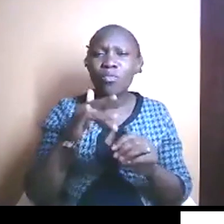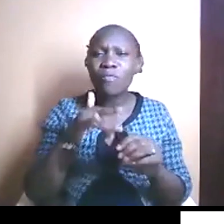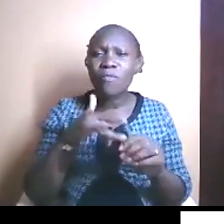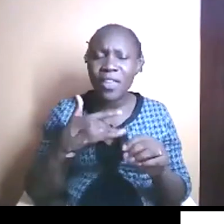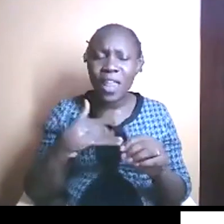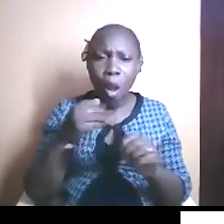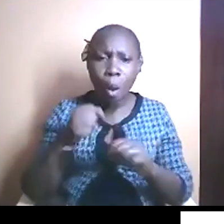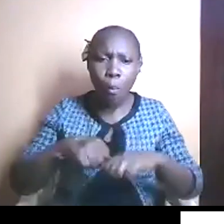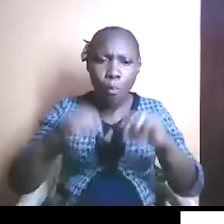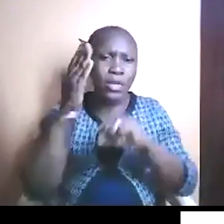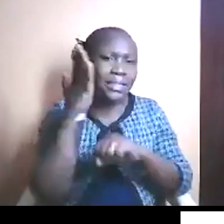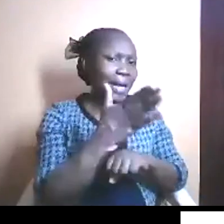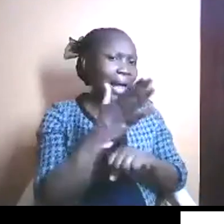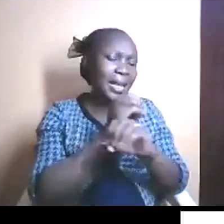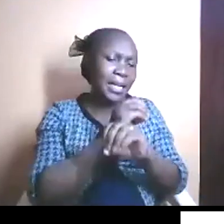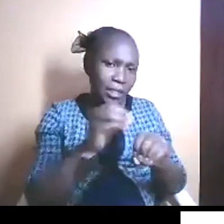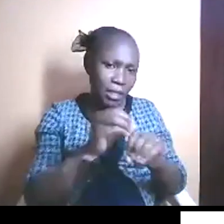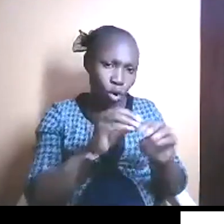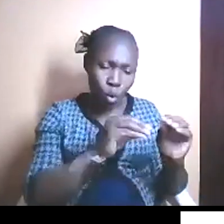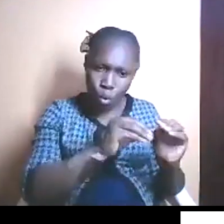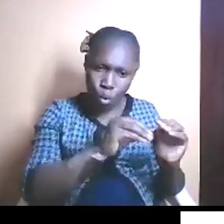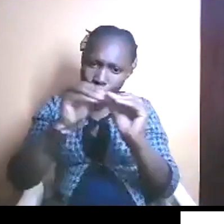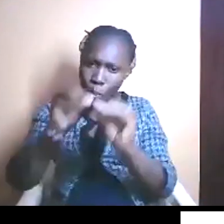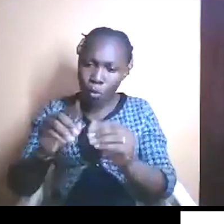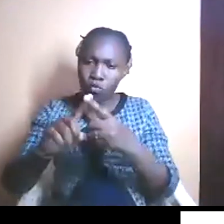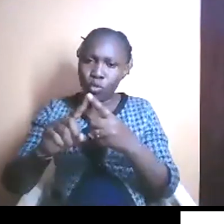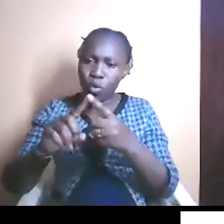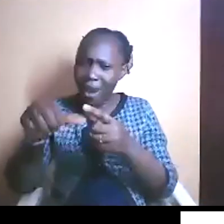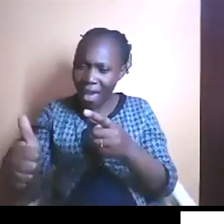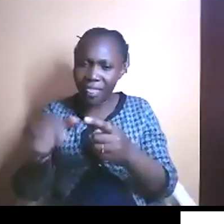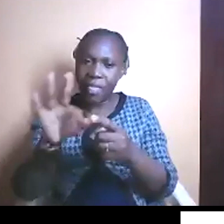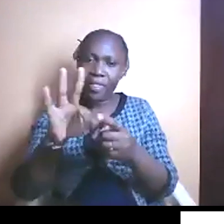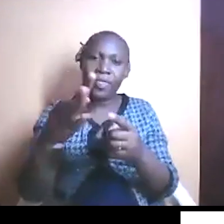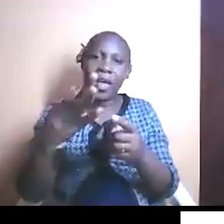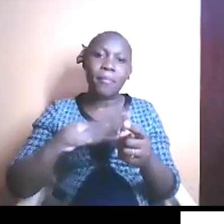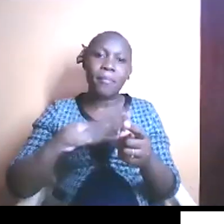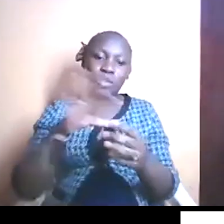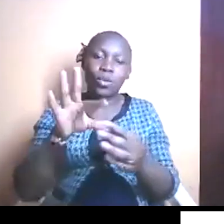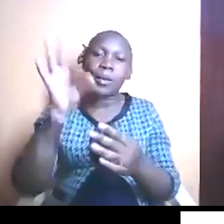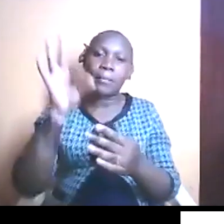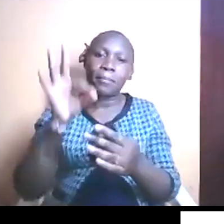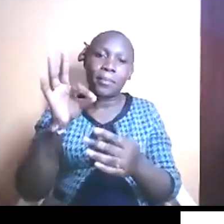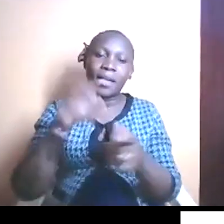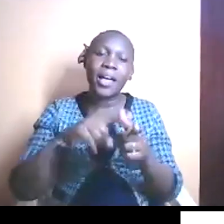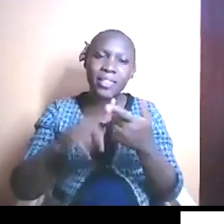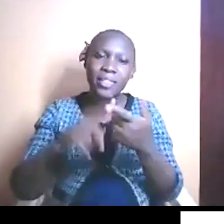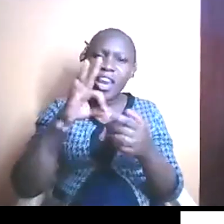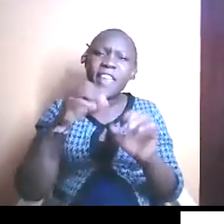to listen to you, you've got to evaluate your choice, if it's still a good choice to continue being in such a